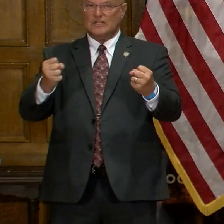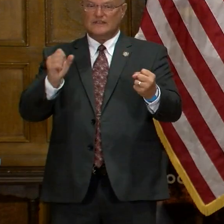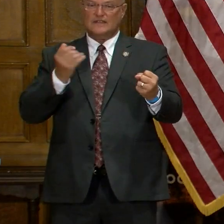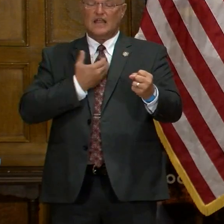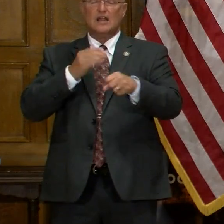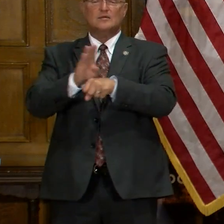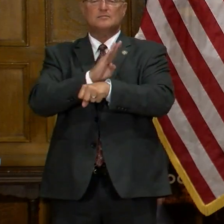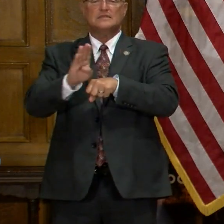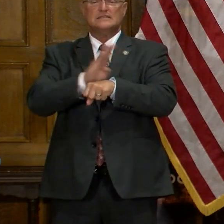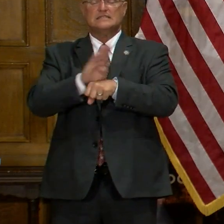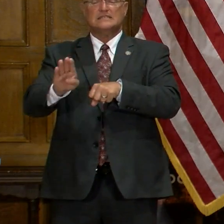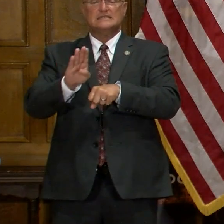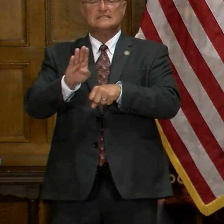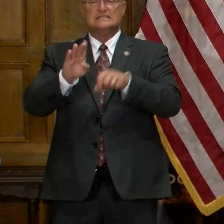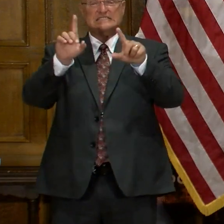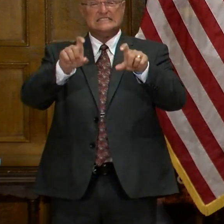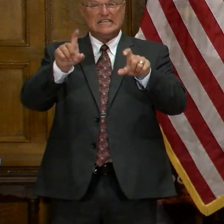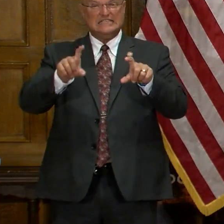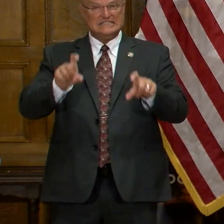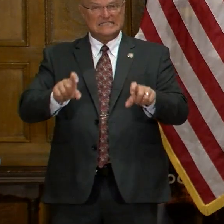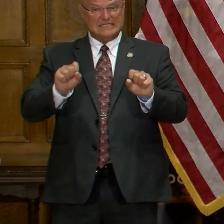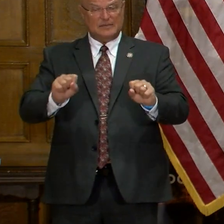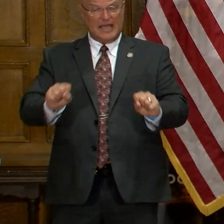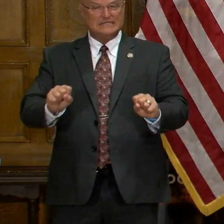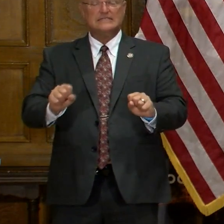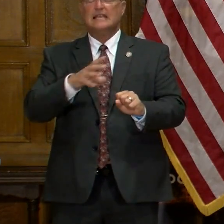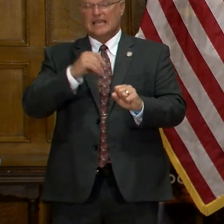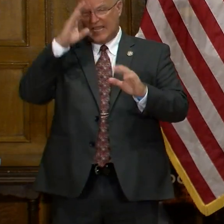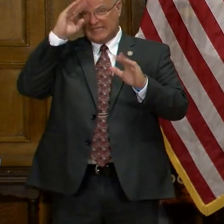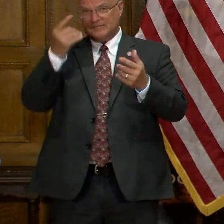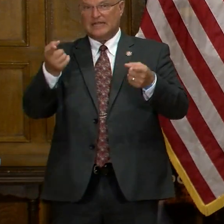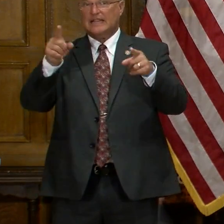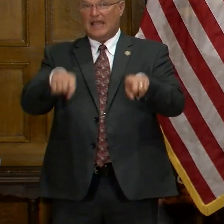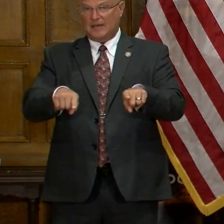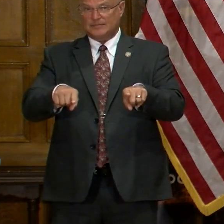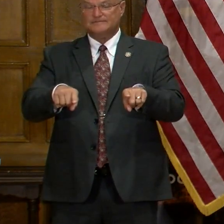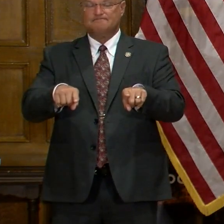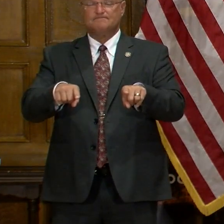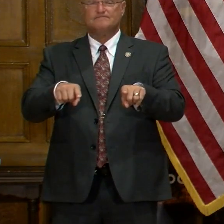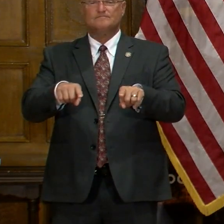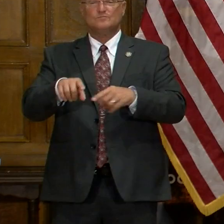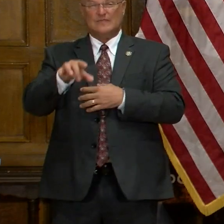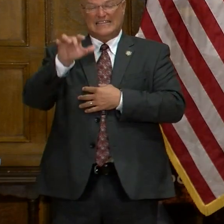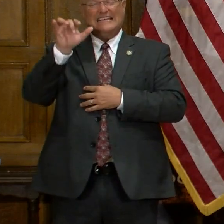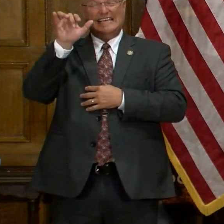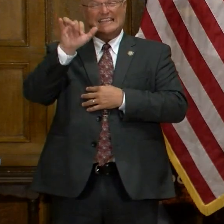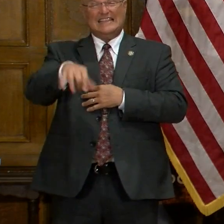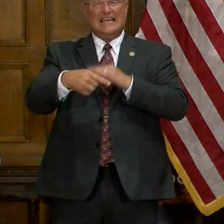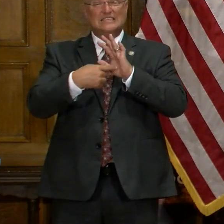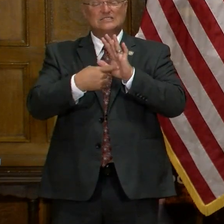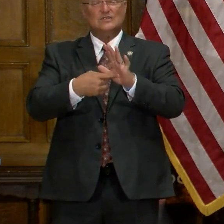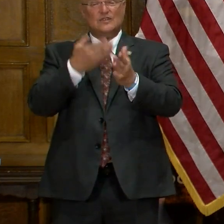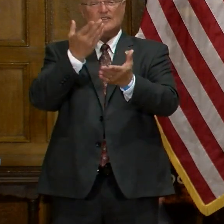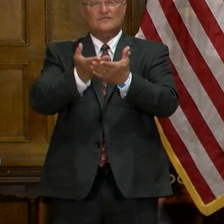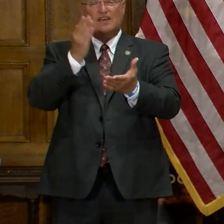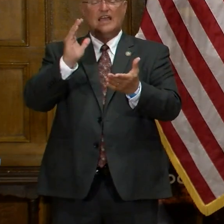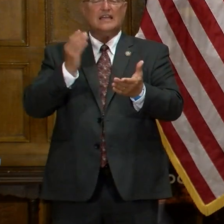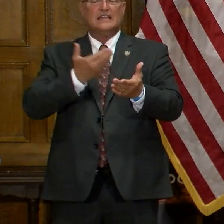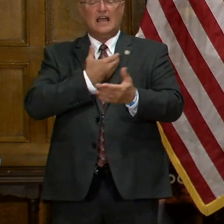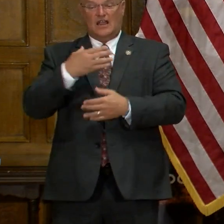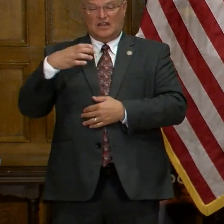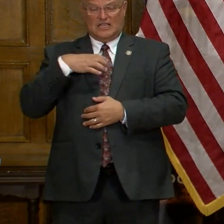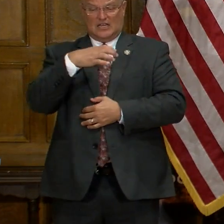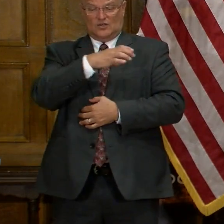our commercial testing capacity, and I expect that to happen. And that is reflected by the fact that our